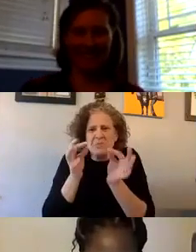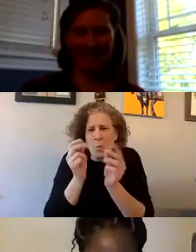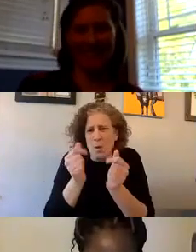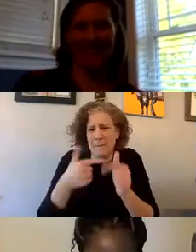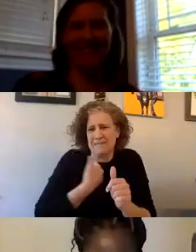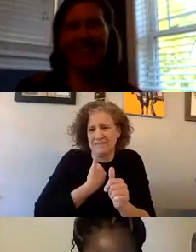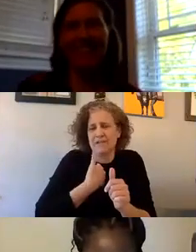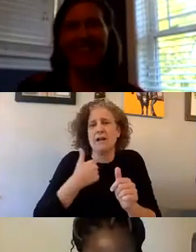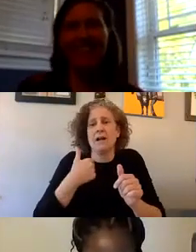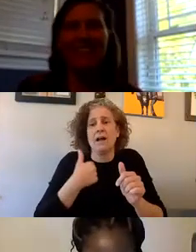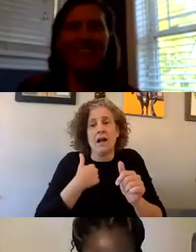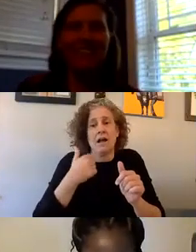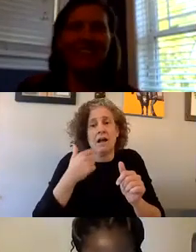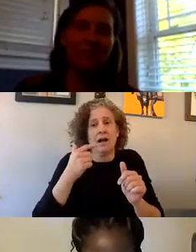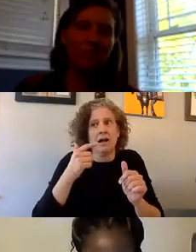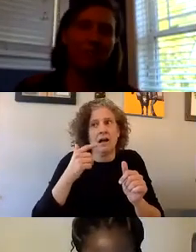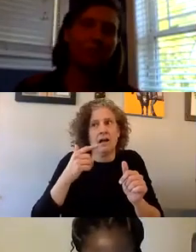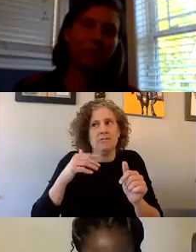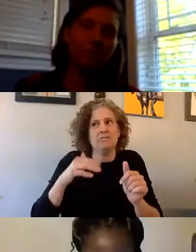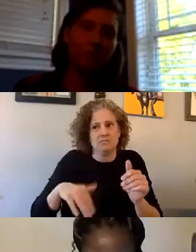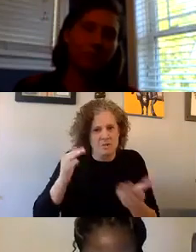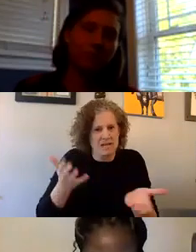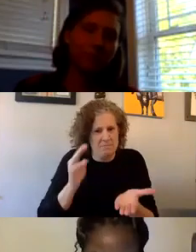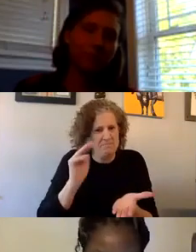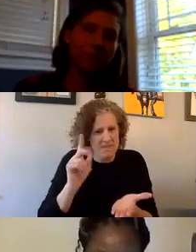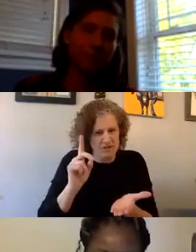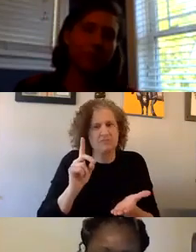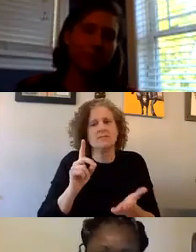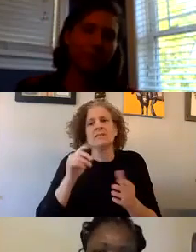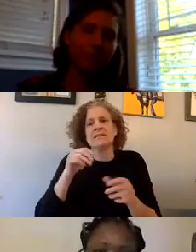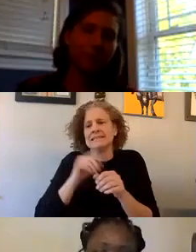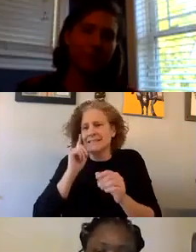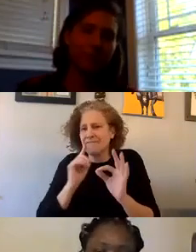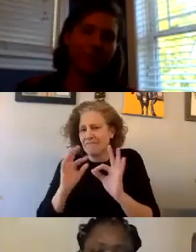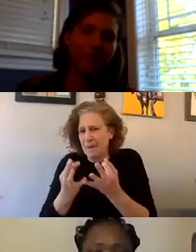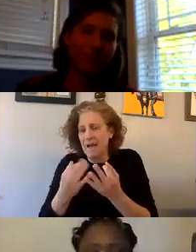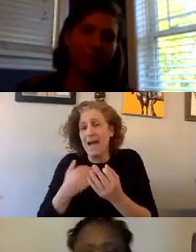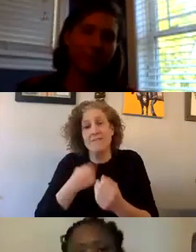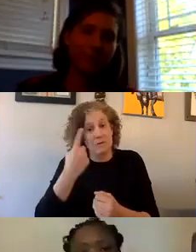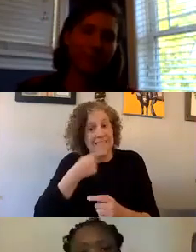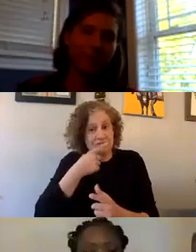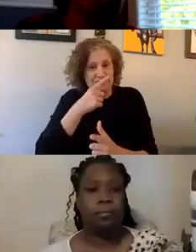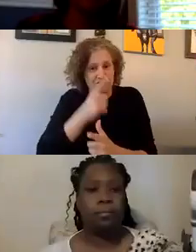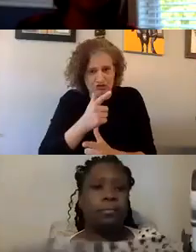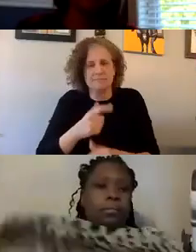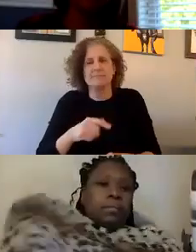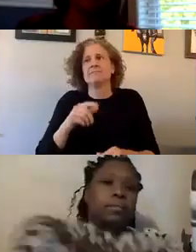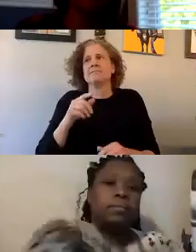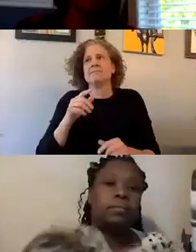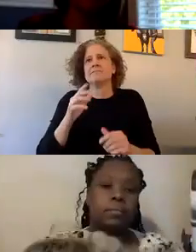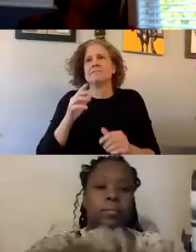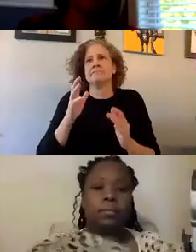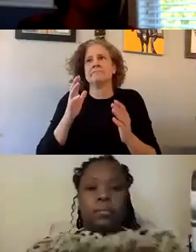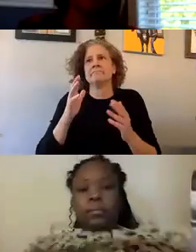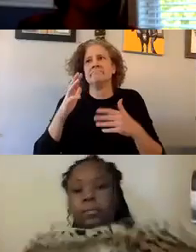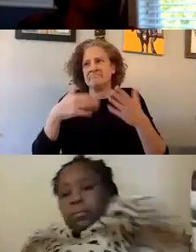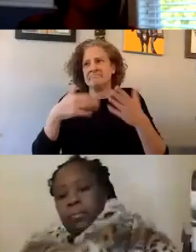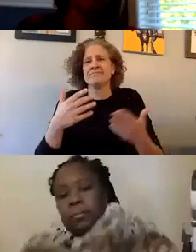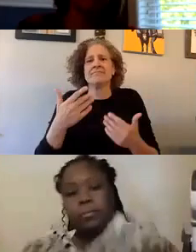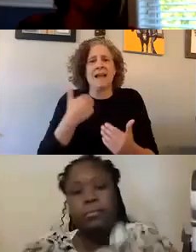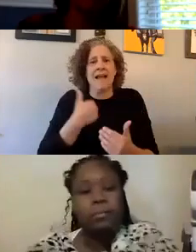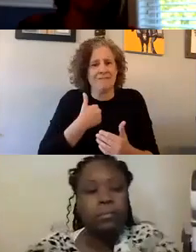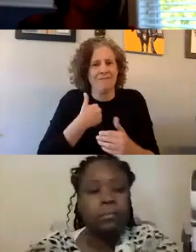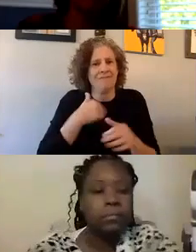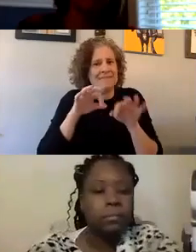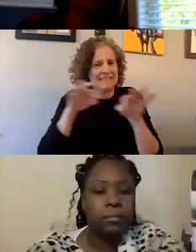Okay. So I wanted to just give a quick bit of background about myself. I grew up here in Maryland in a deaf family. I have a hearing